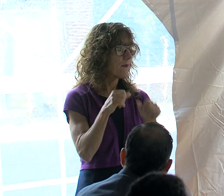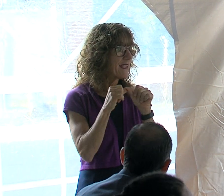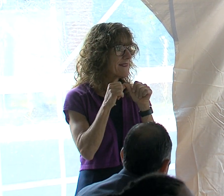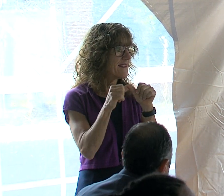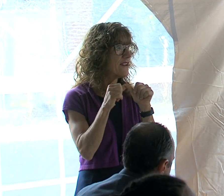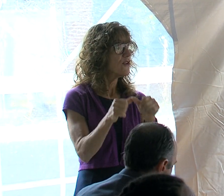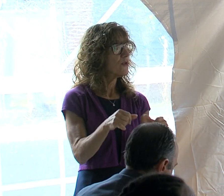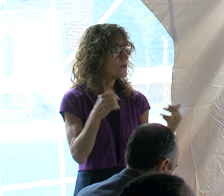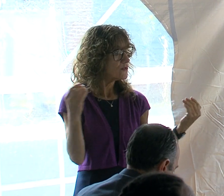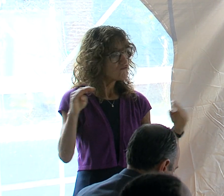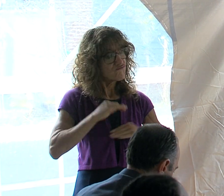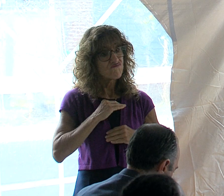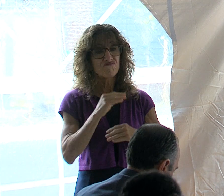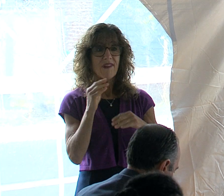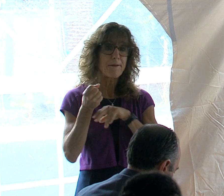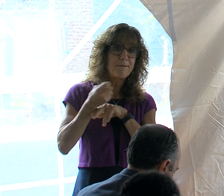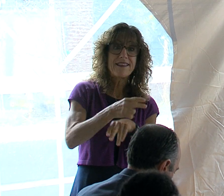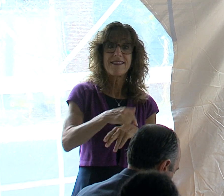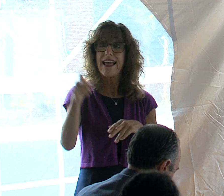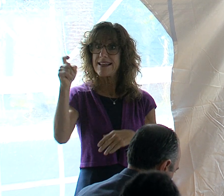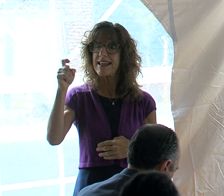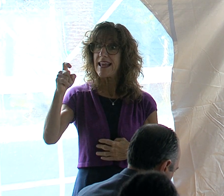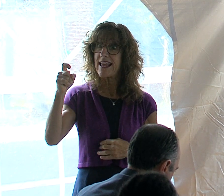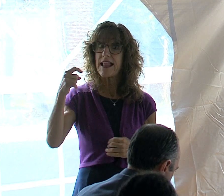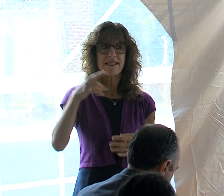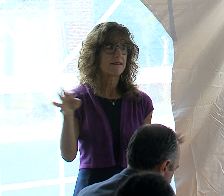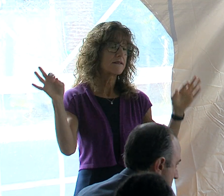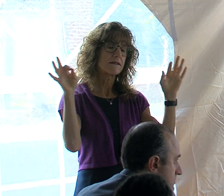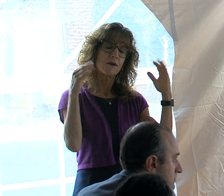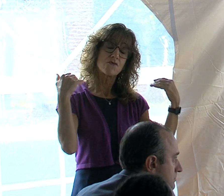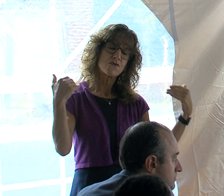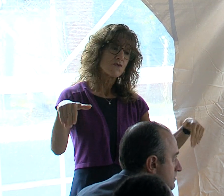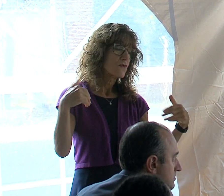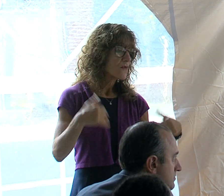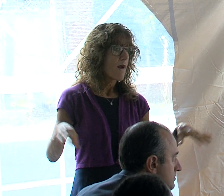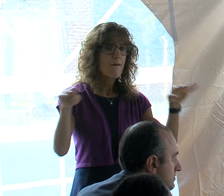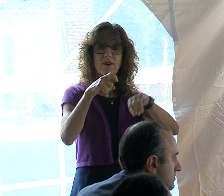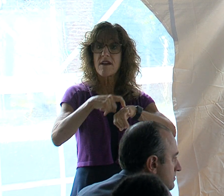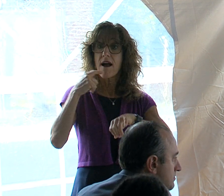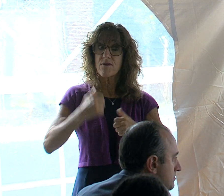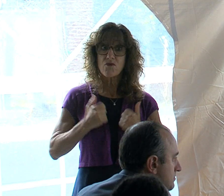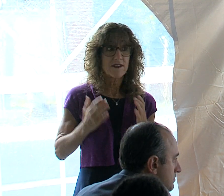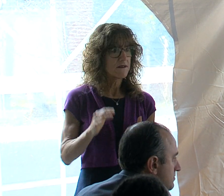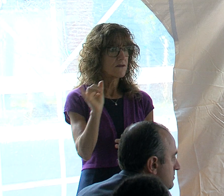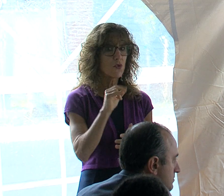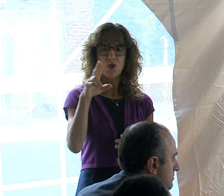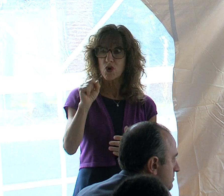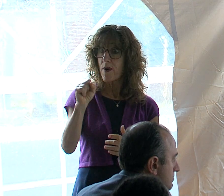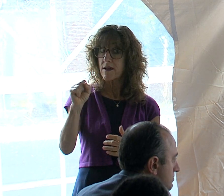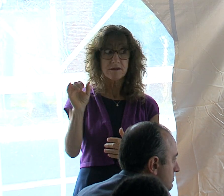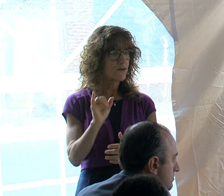meet and exceed that need. This is a critically important time for our residents throughout the United